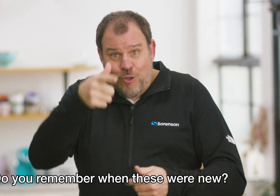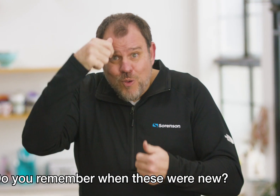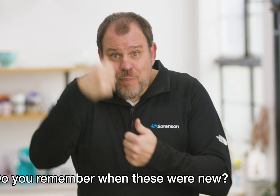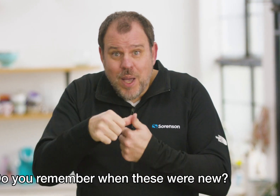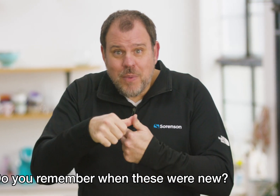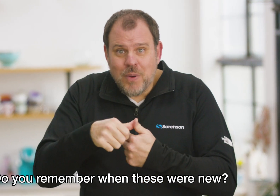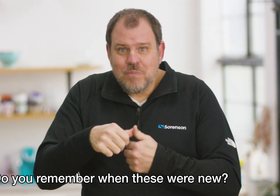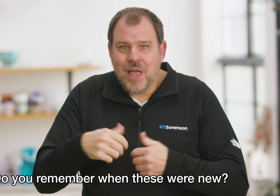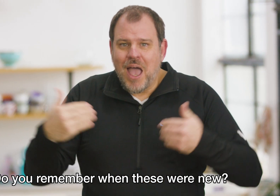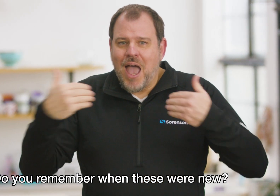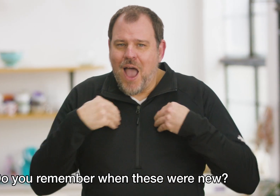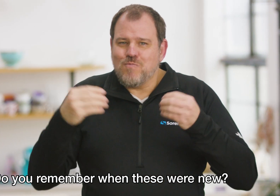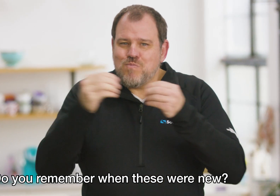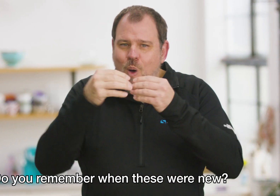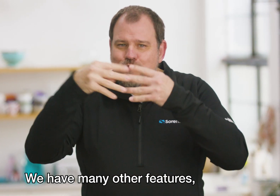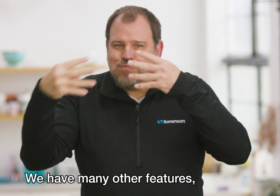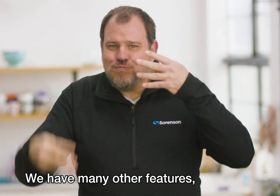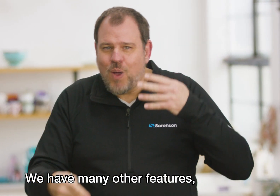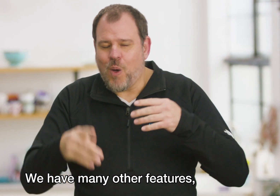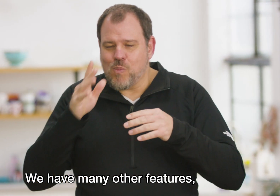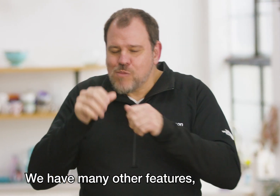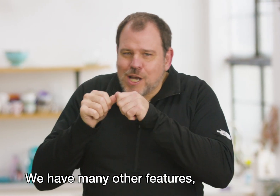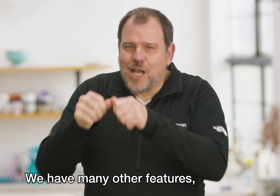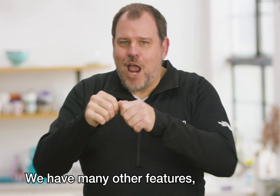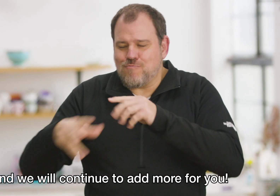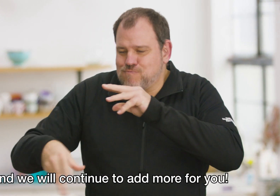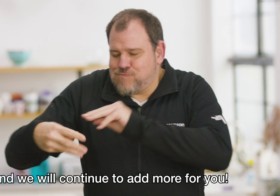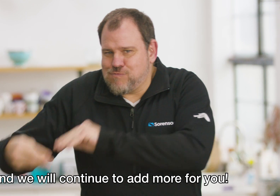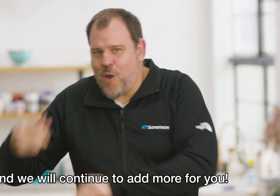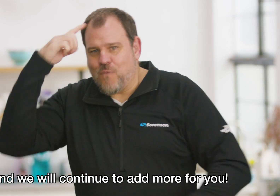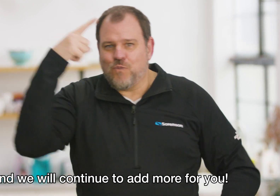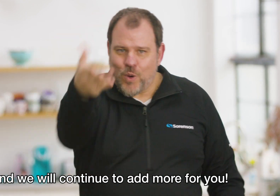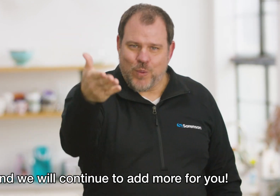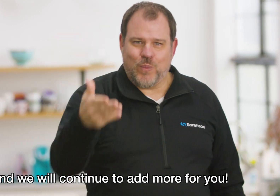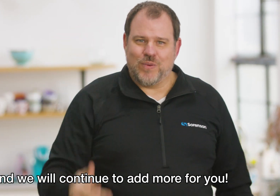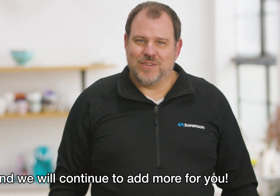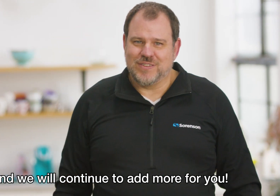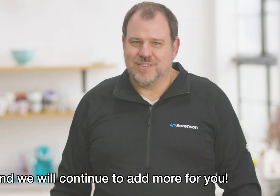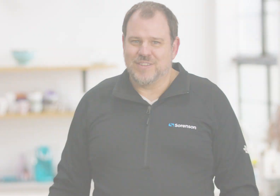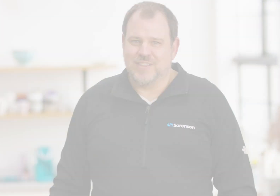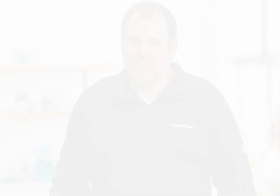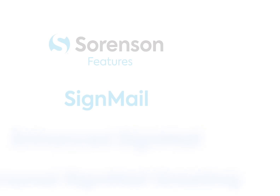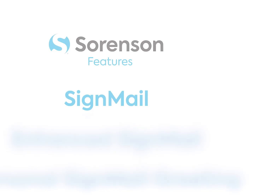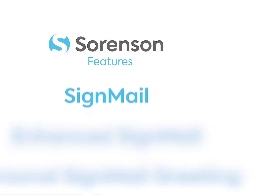Do you remember when these were new? We have many other features, and we will continue to add more for you.